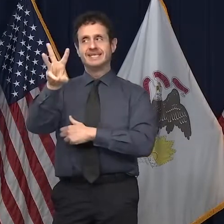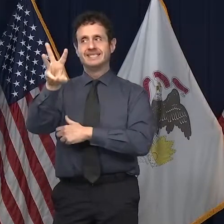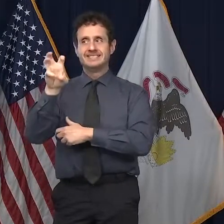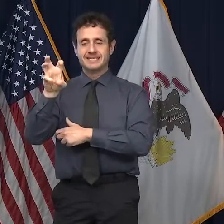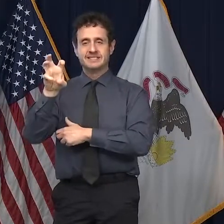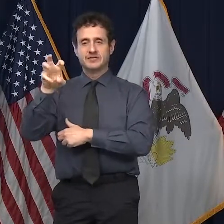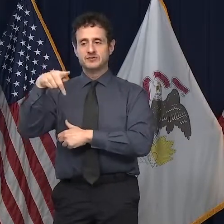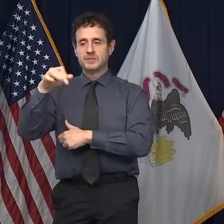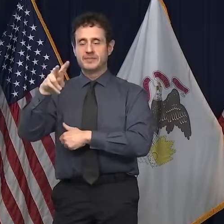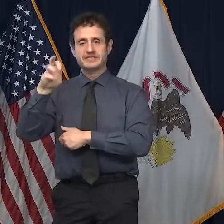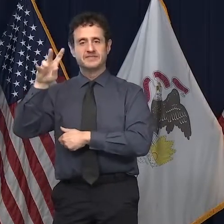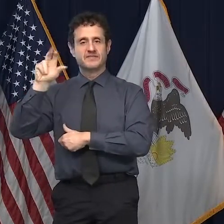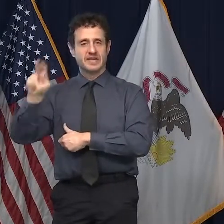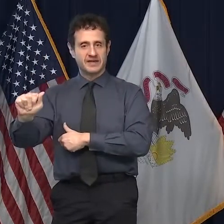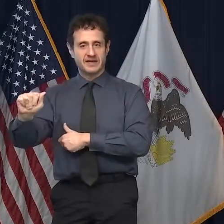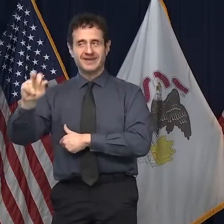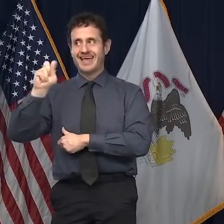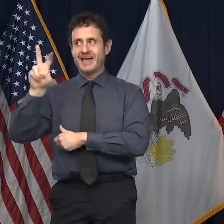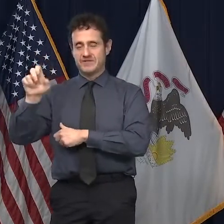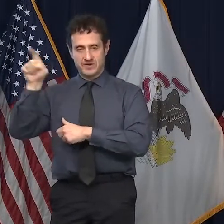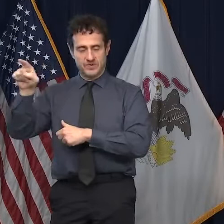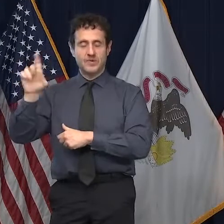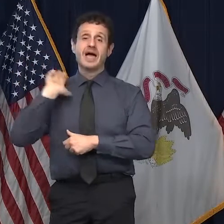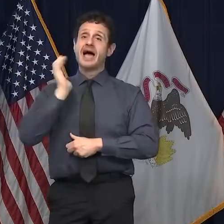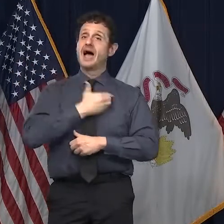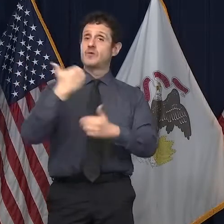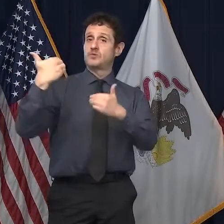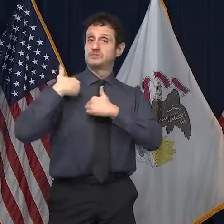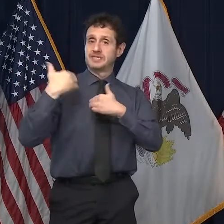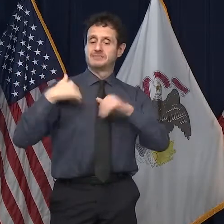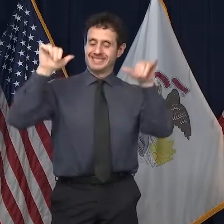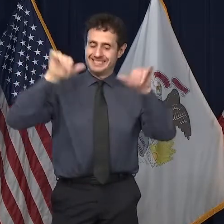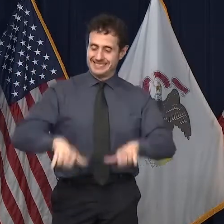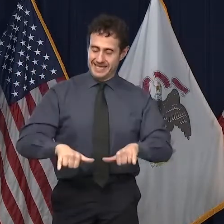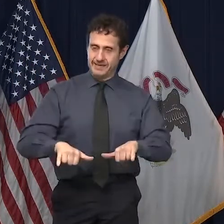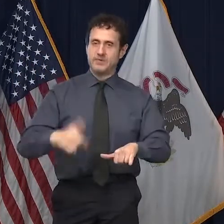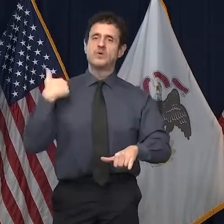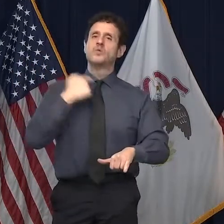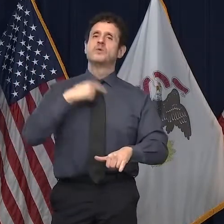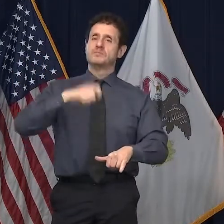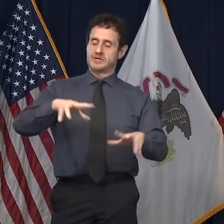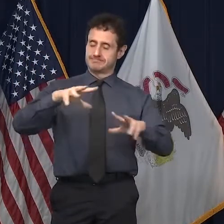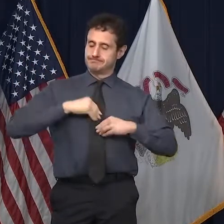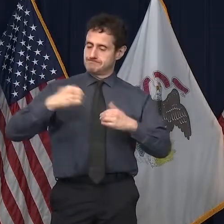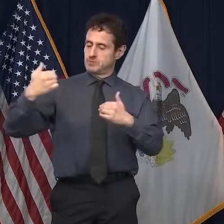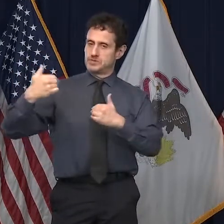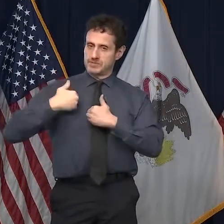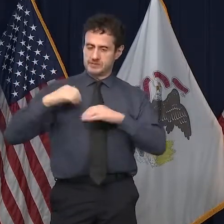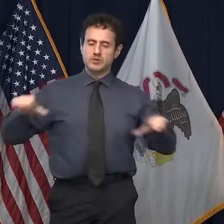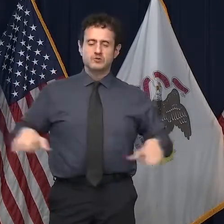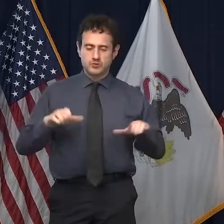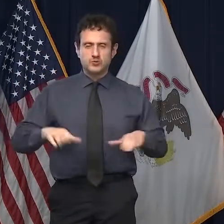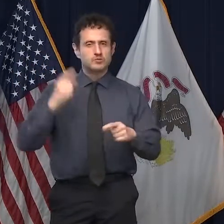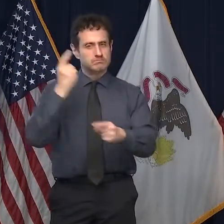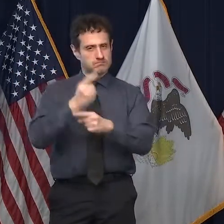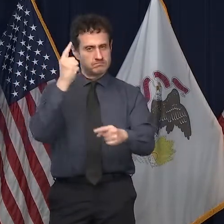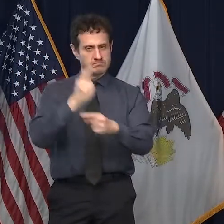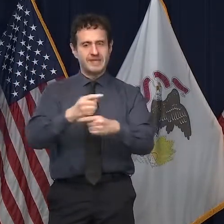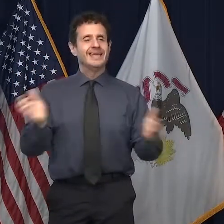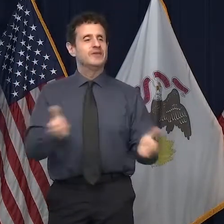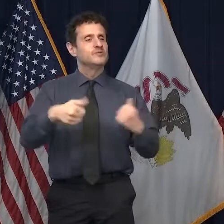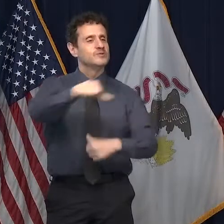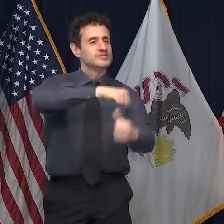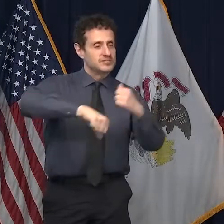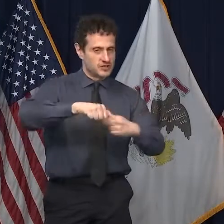our role is unchanged. So please, let's do our part, and let's encourage one another to do the